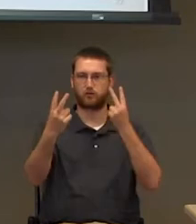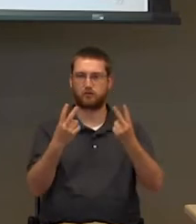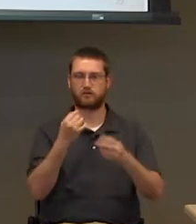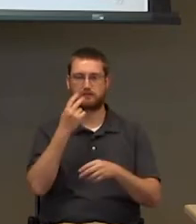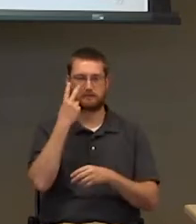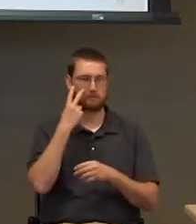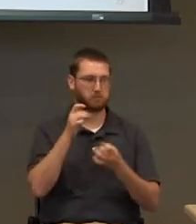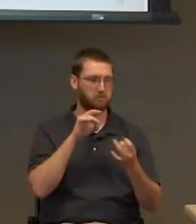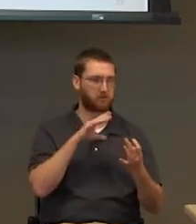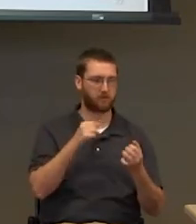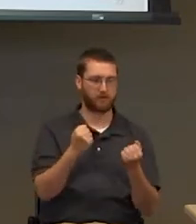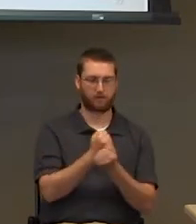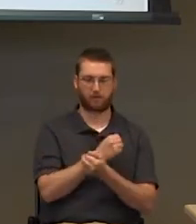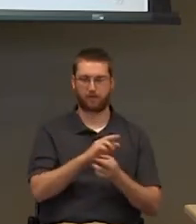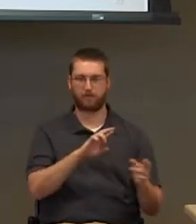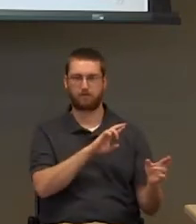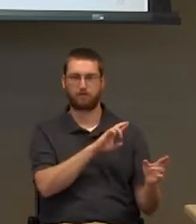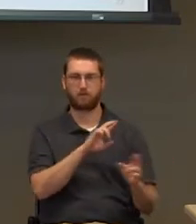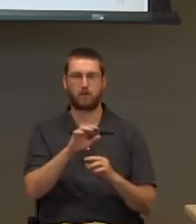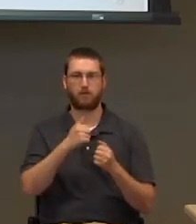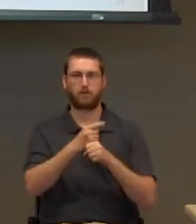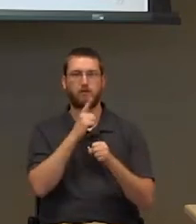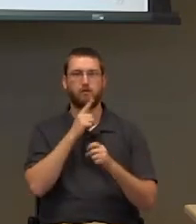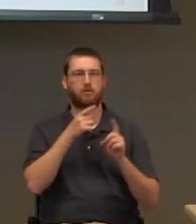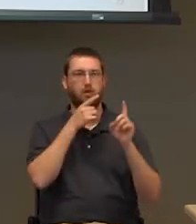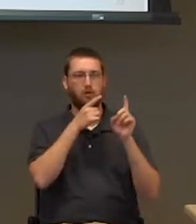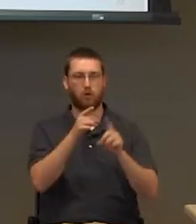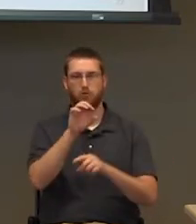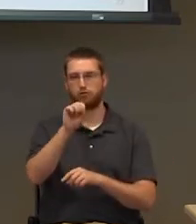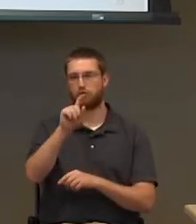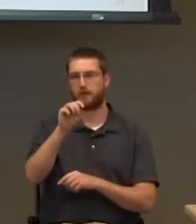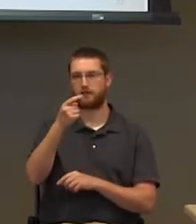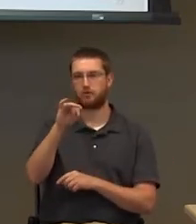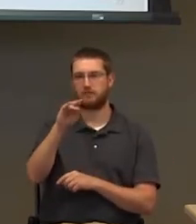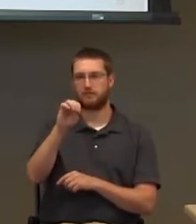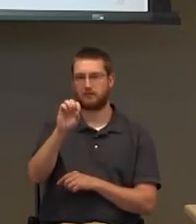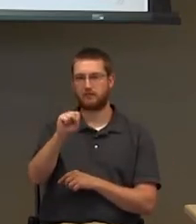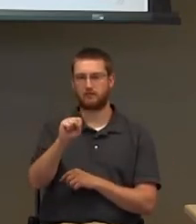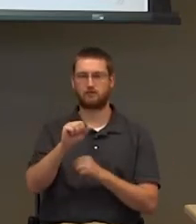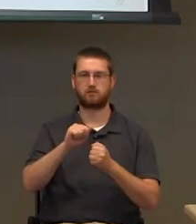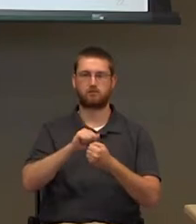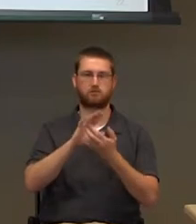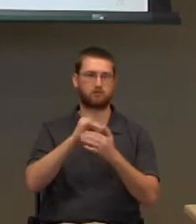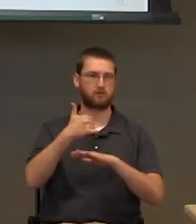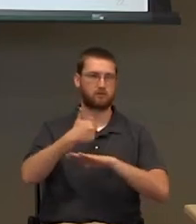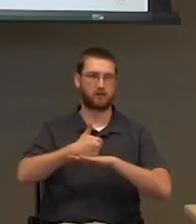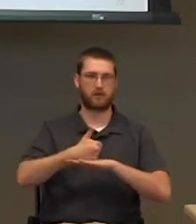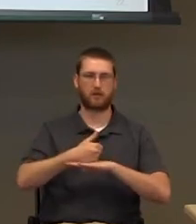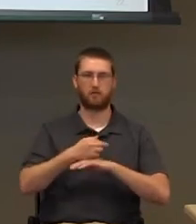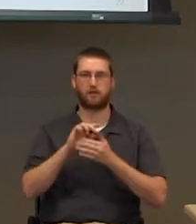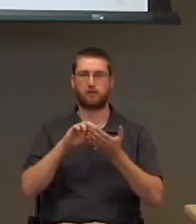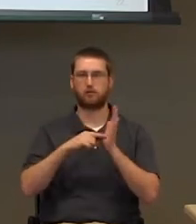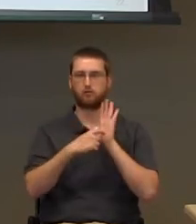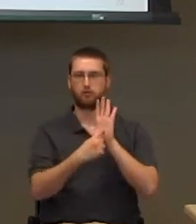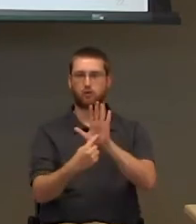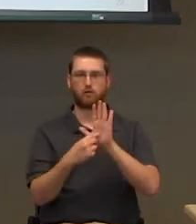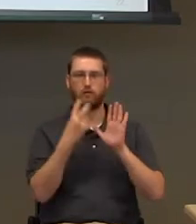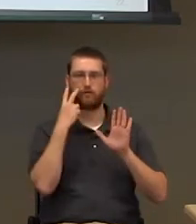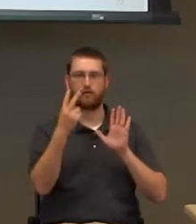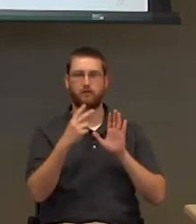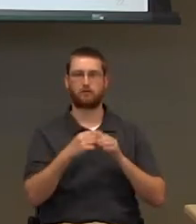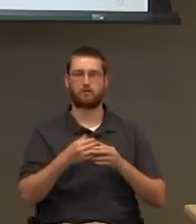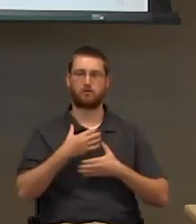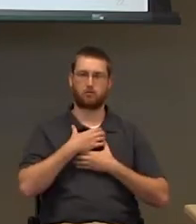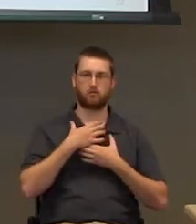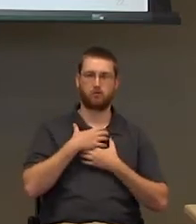to get as much feedback as we can to ensure that the goals and strategies that have been put forward reflect the vision and desire of the community. You have to